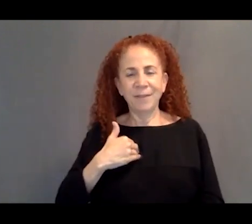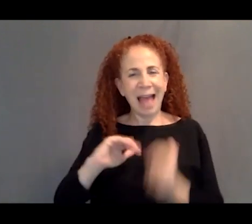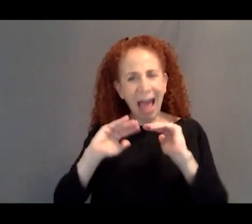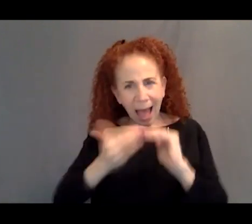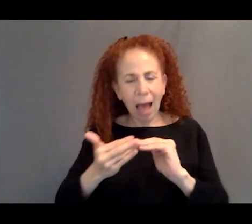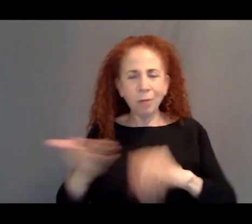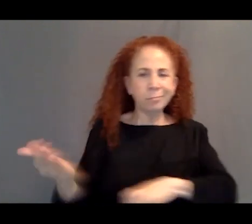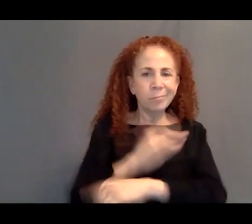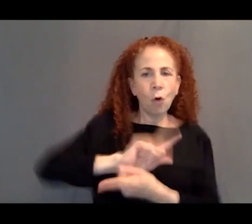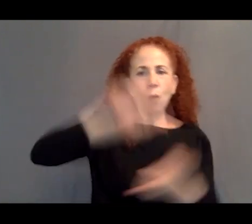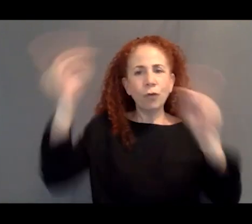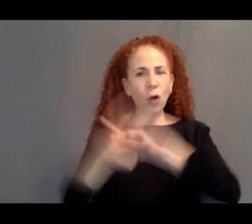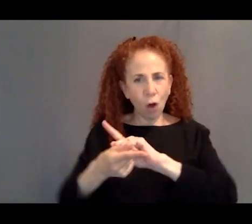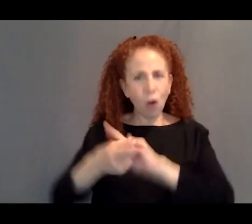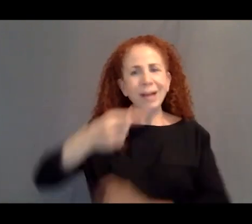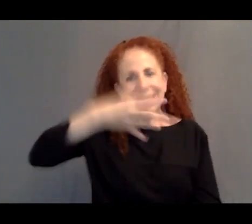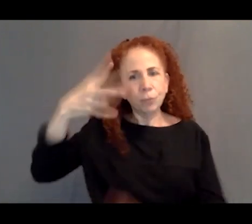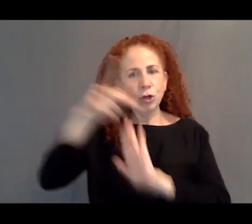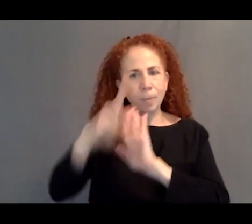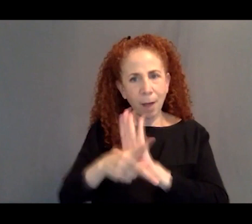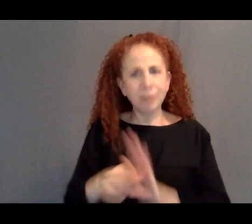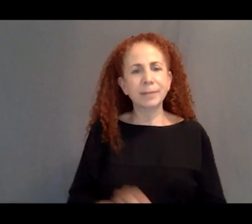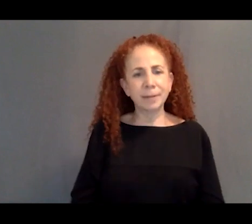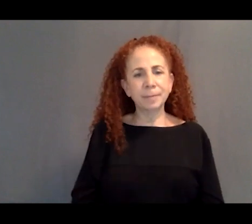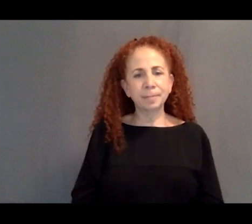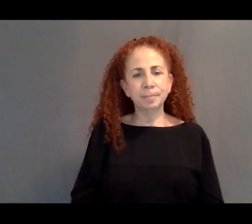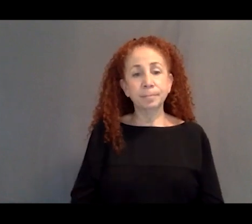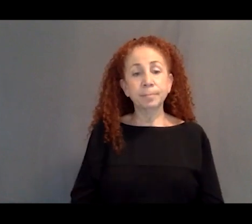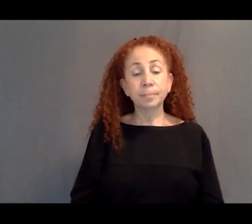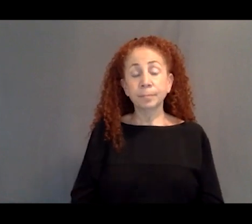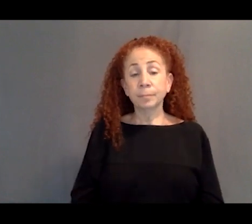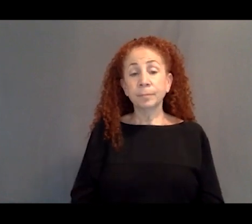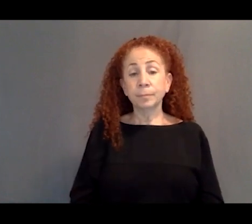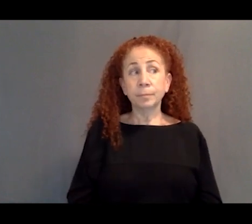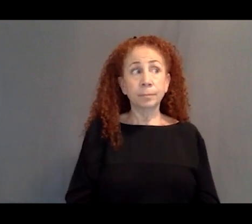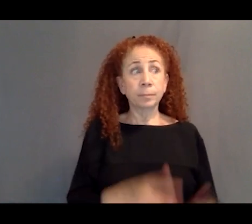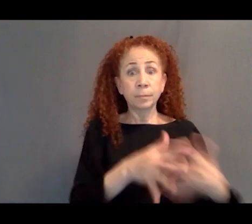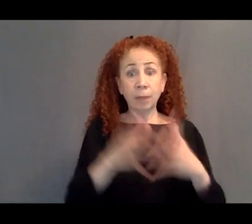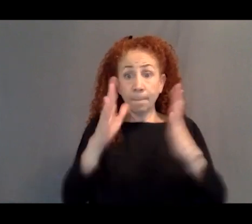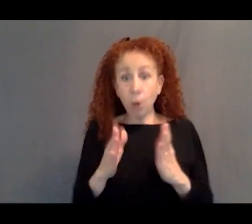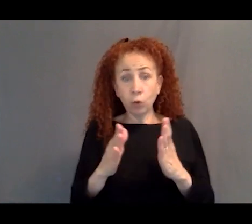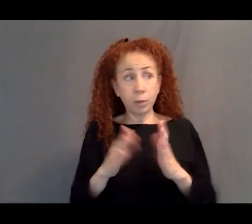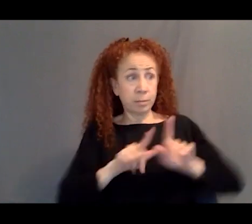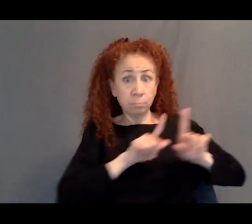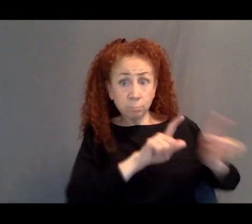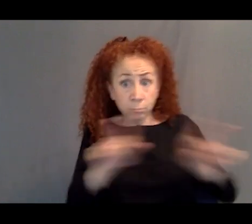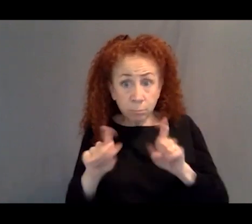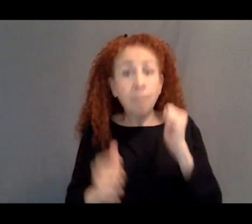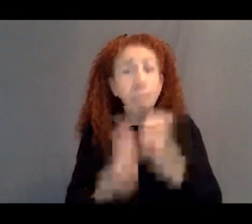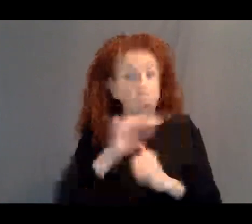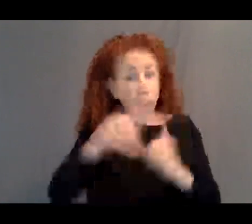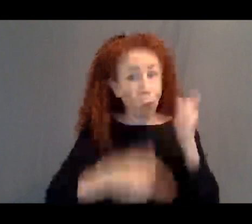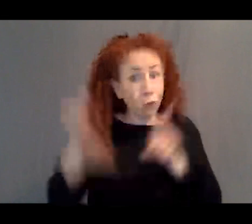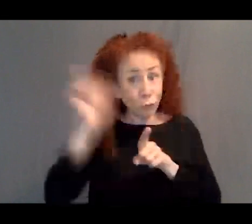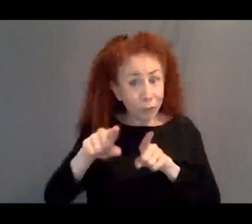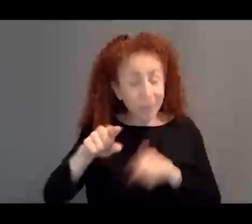overhauling our U.S. immigration policy. Or you poll Americans, most Americans will agree that our immigration